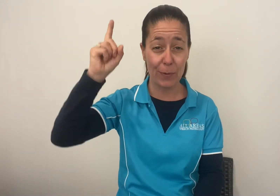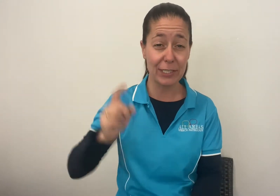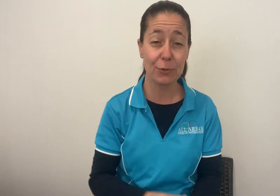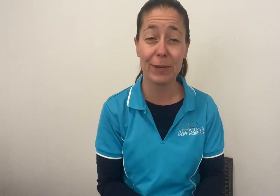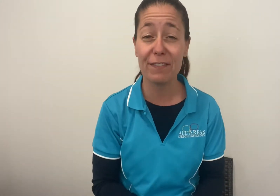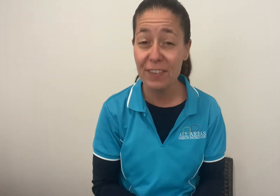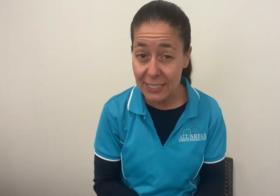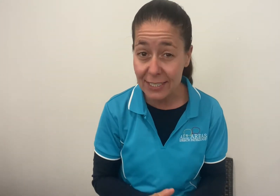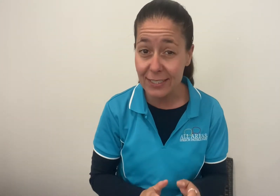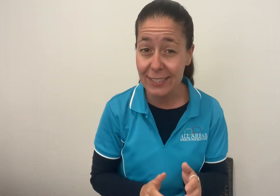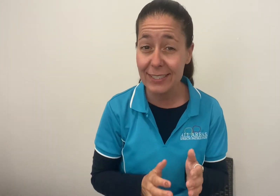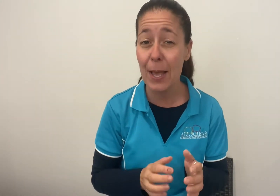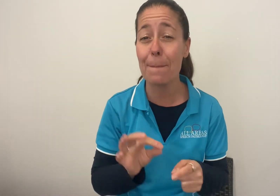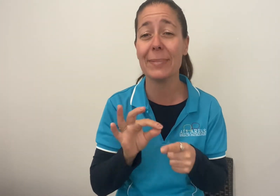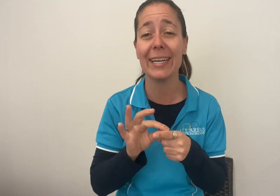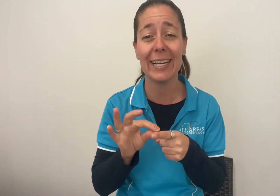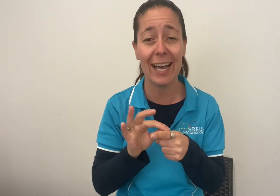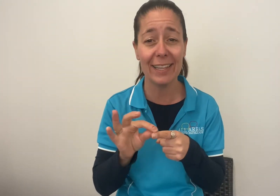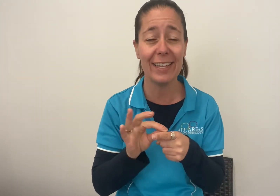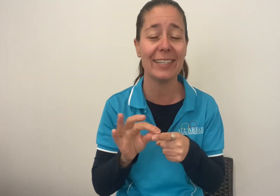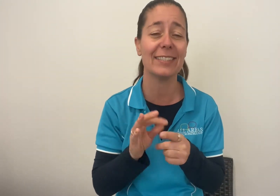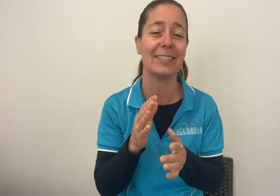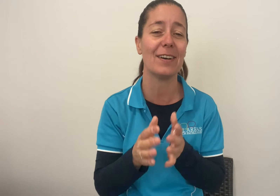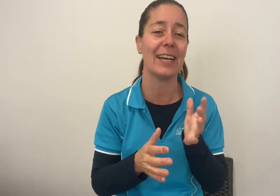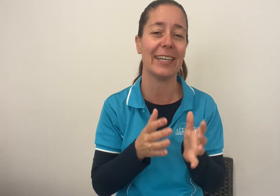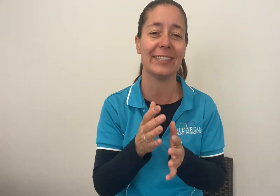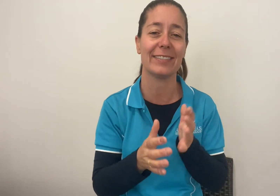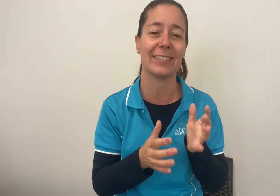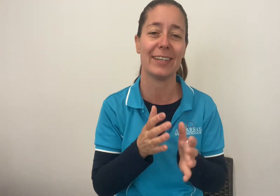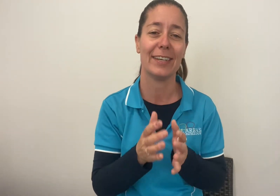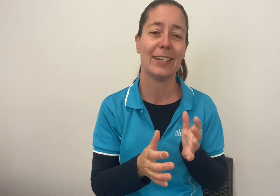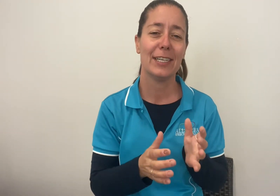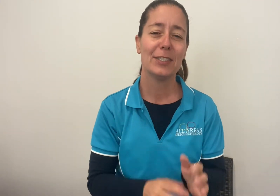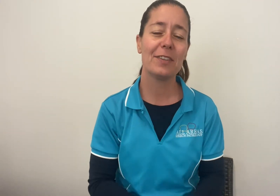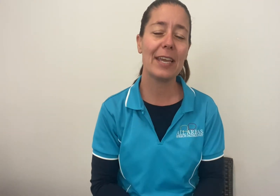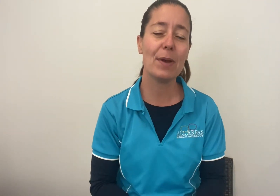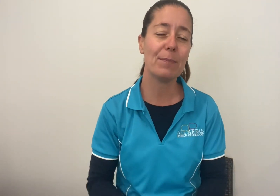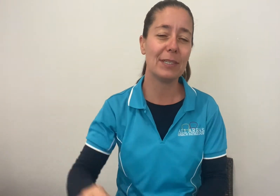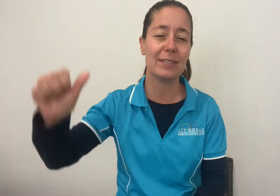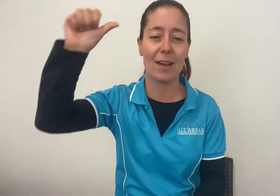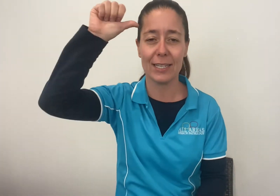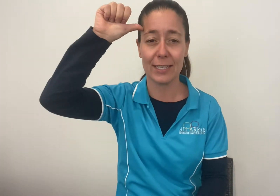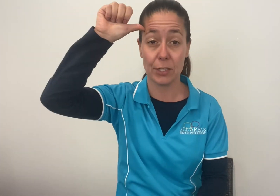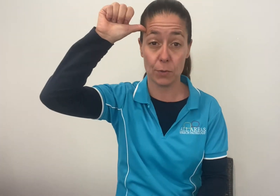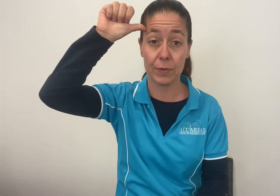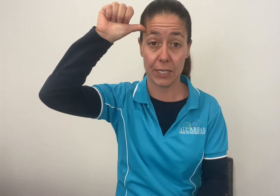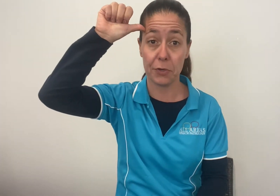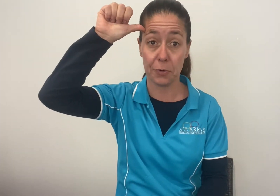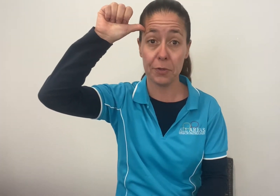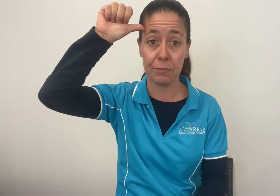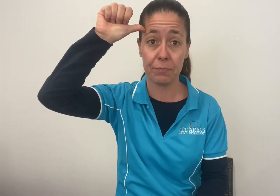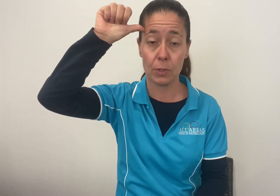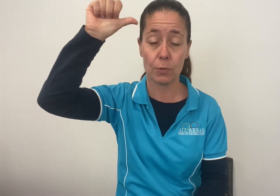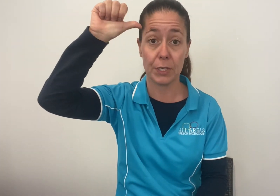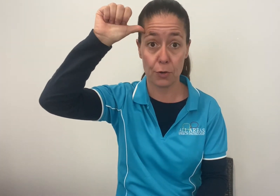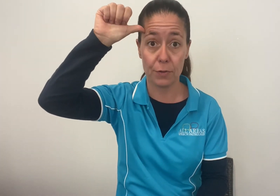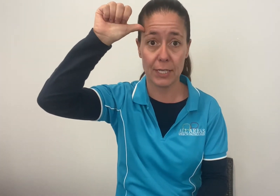to revisit some colour signs. So they might be signs that you already know. You already know these